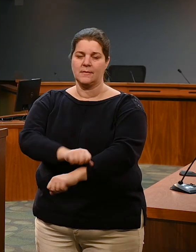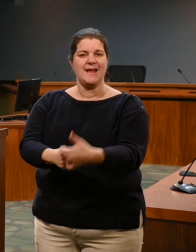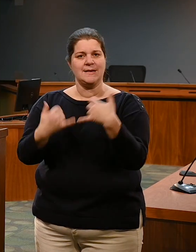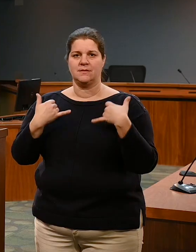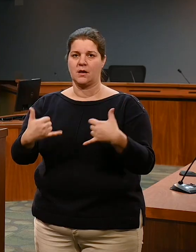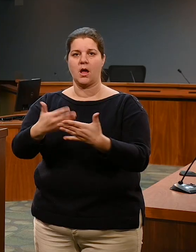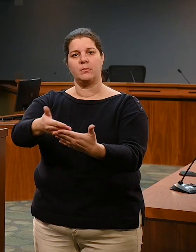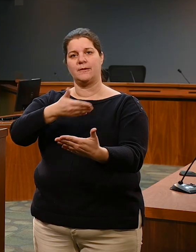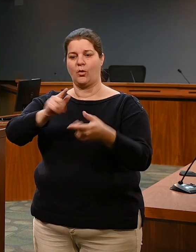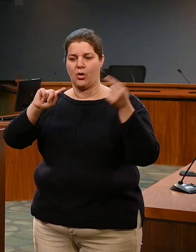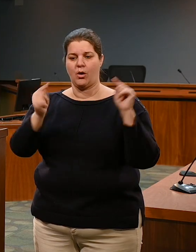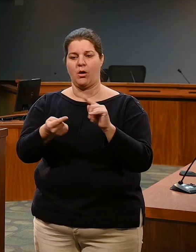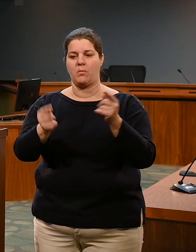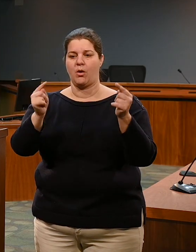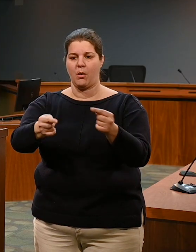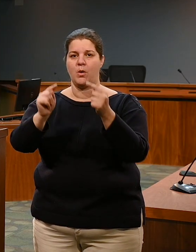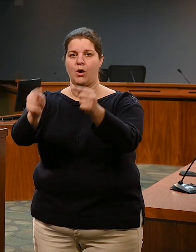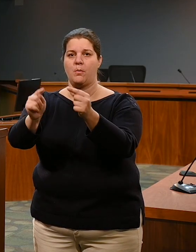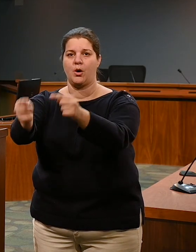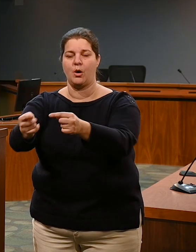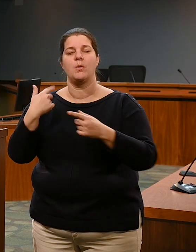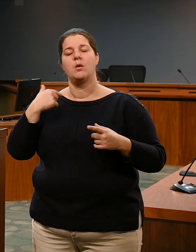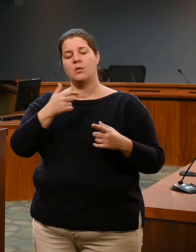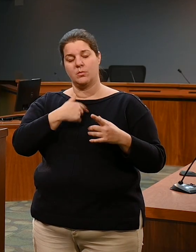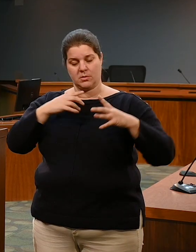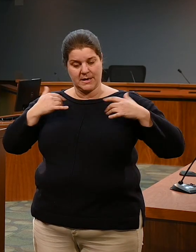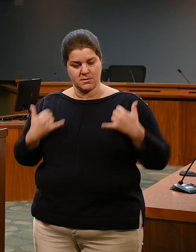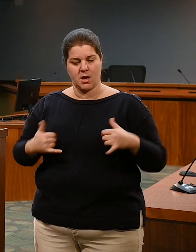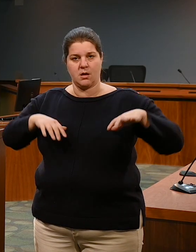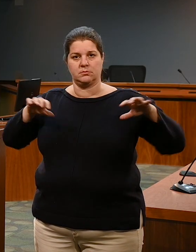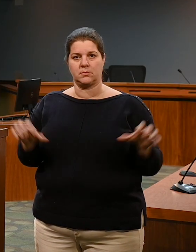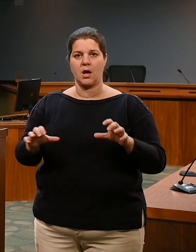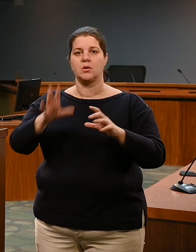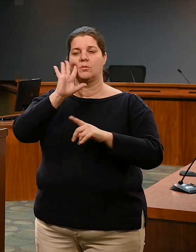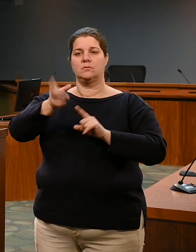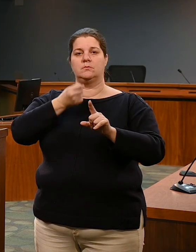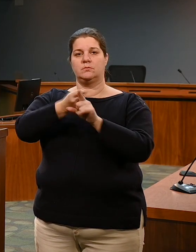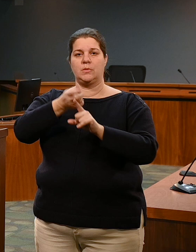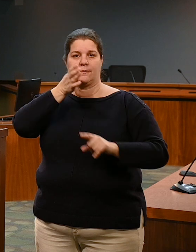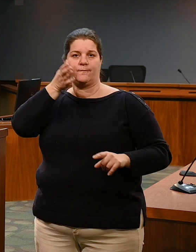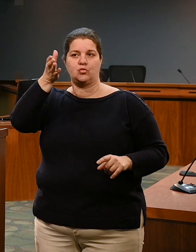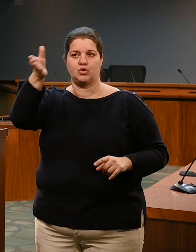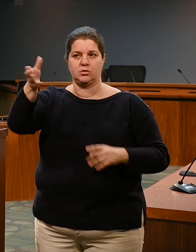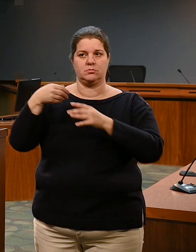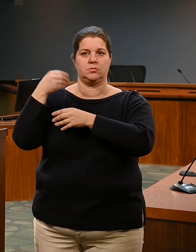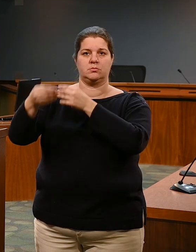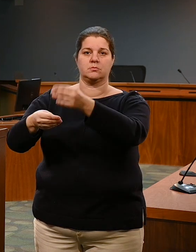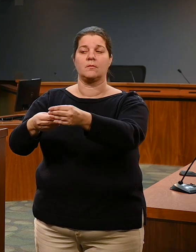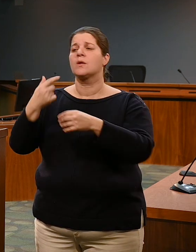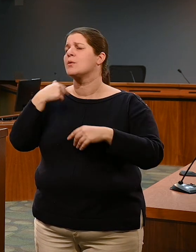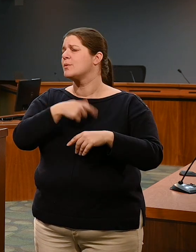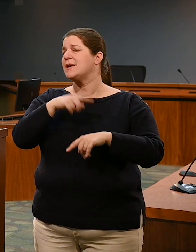impacts the world we are creating for current and future generations. We can no longer wait for our young people to fall